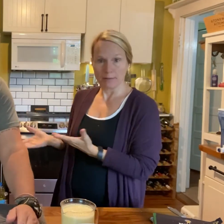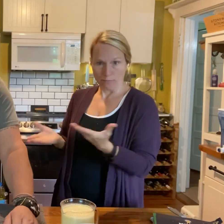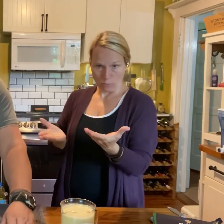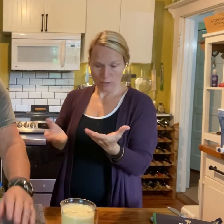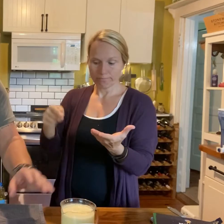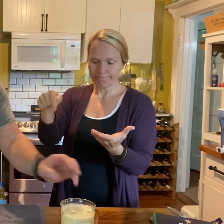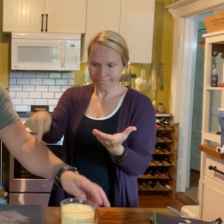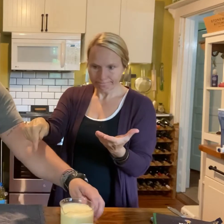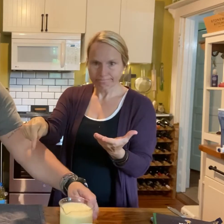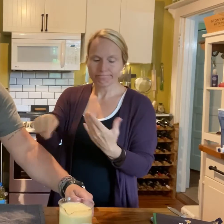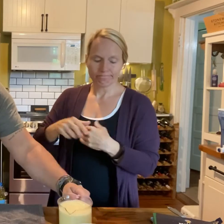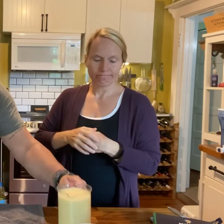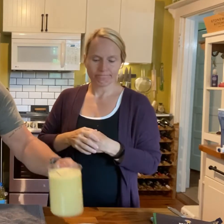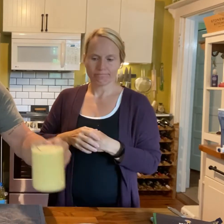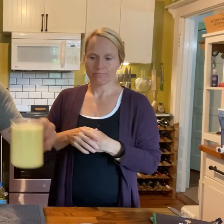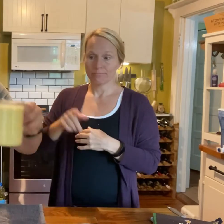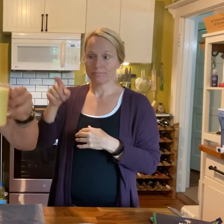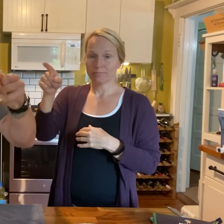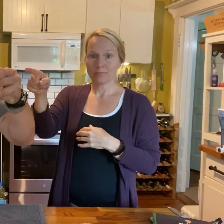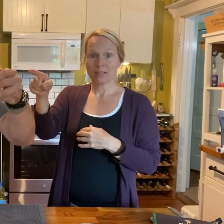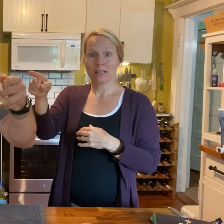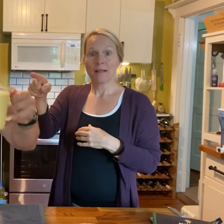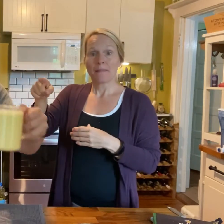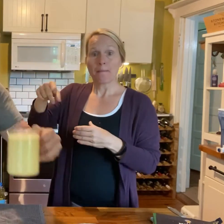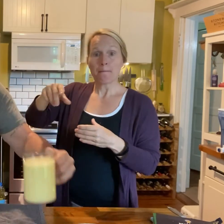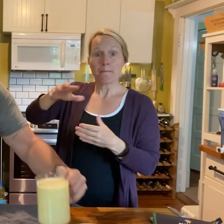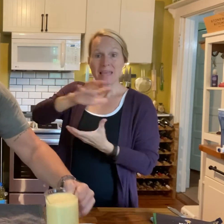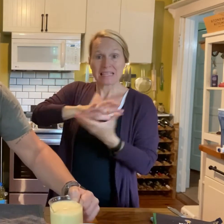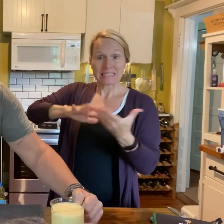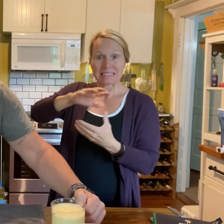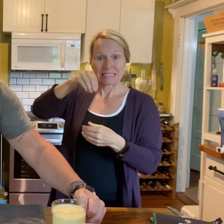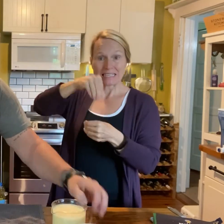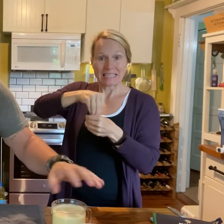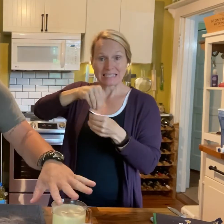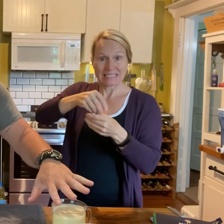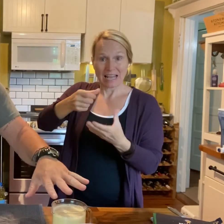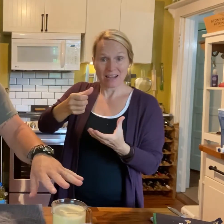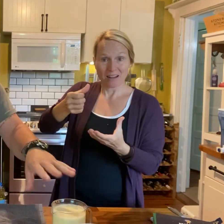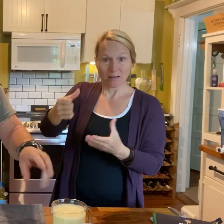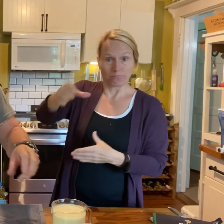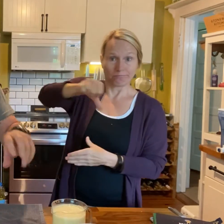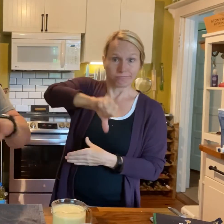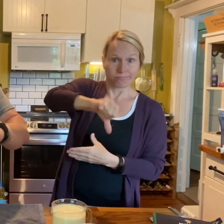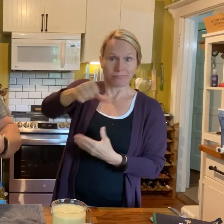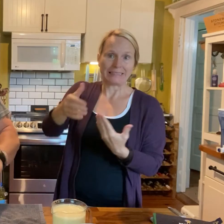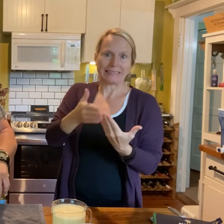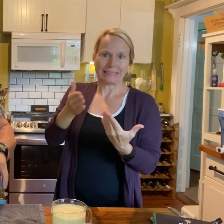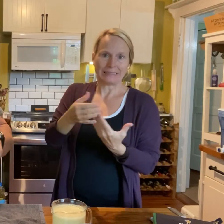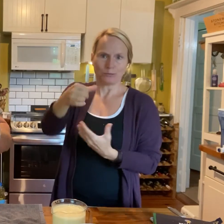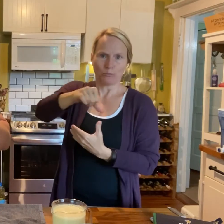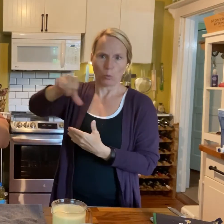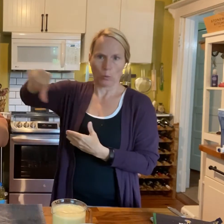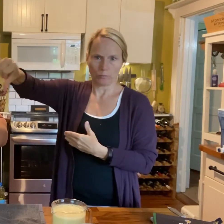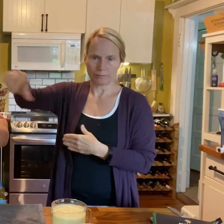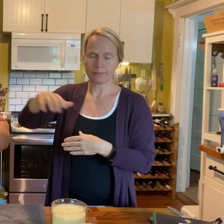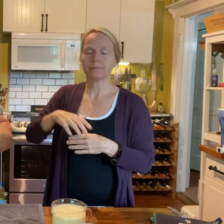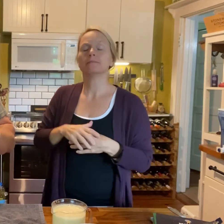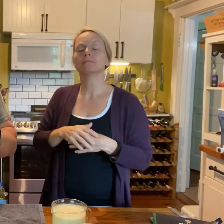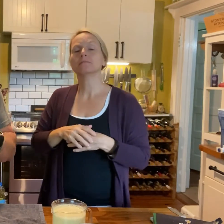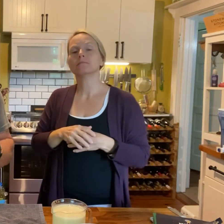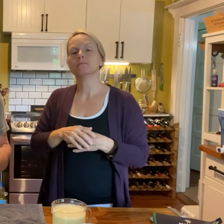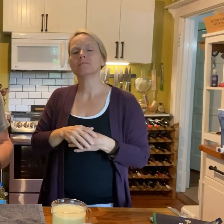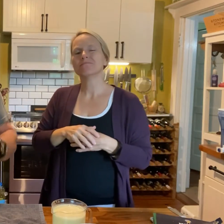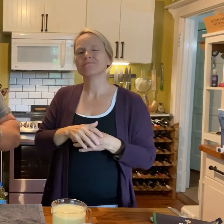out. I've poured the Yorkshire pudding mixture into a measuring jug just for ease of pouring.